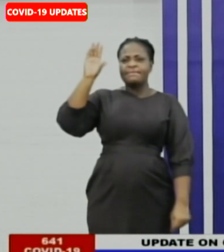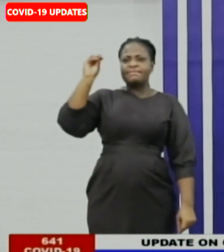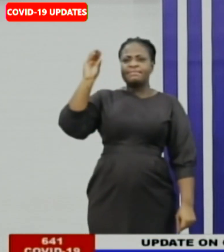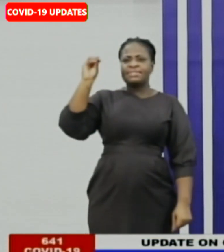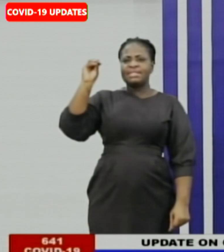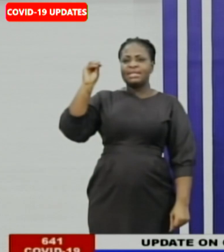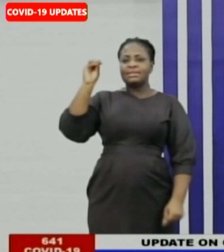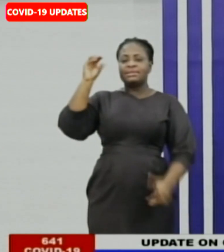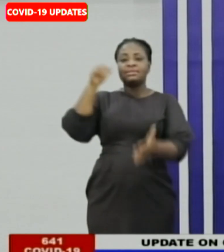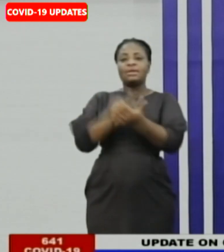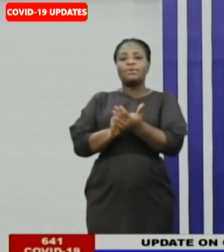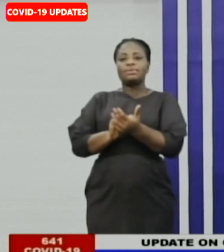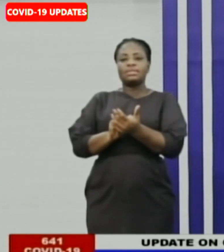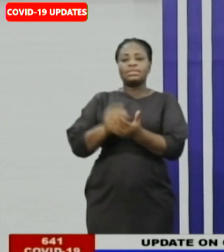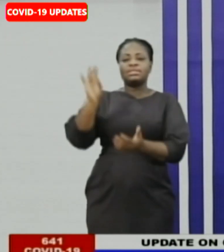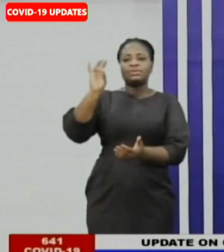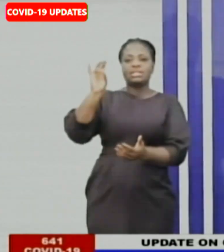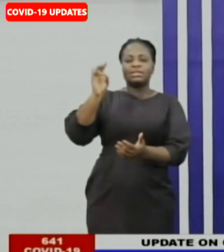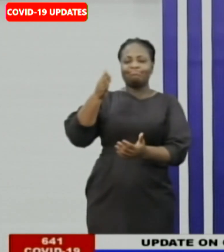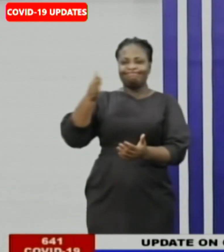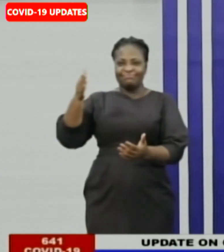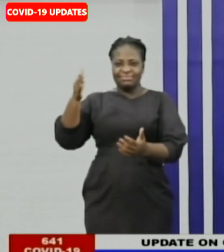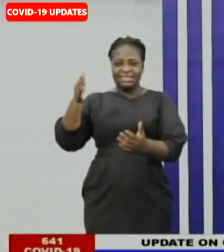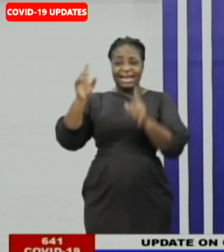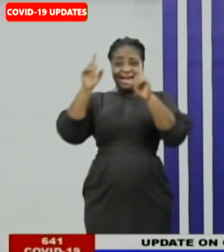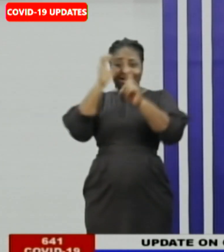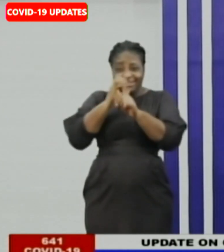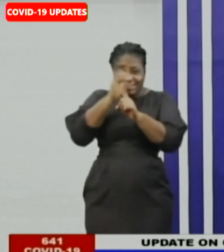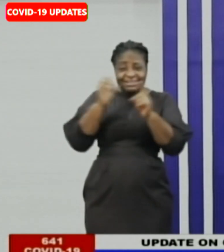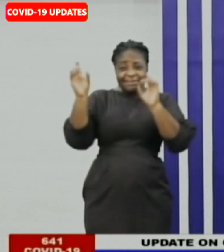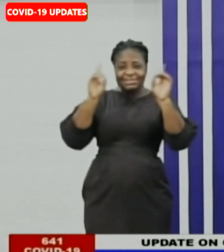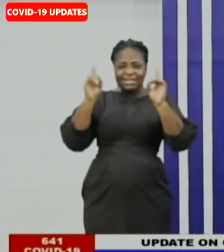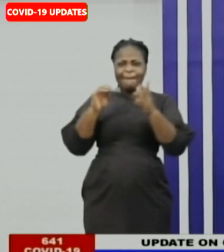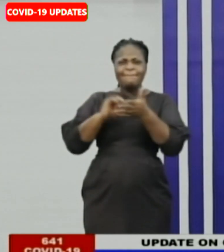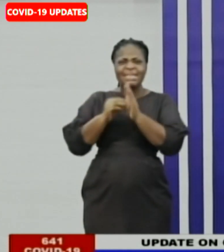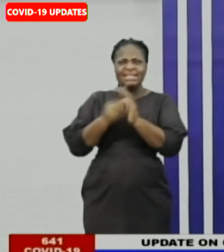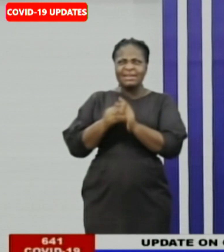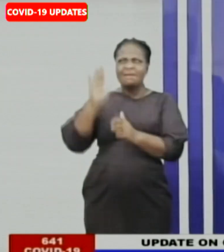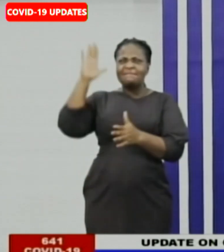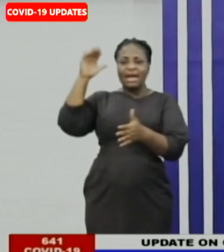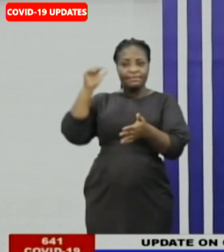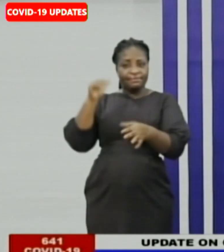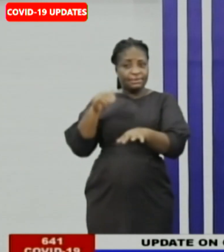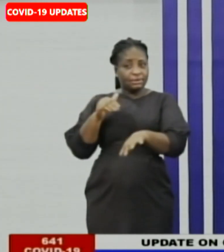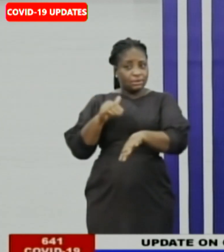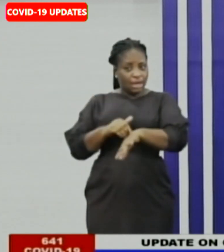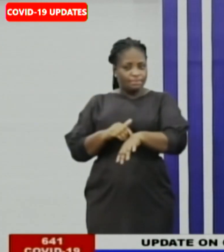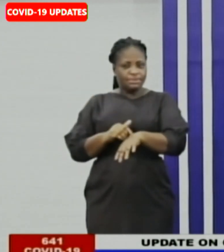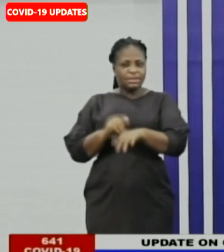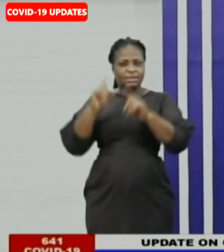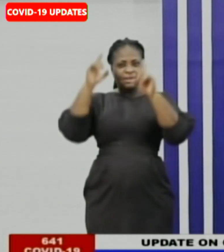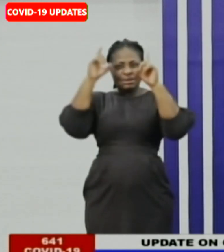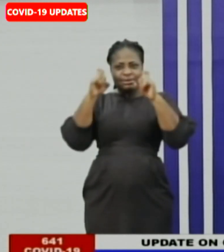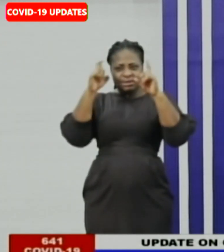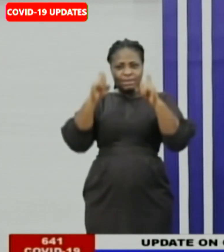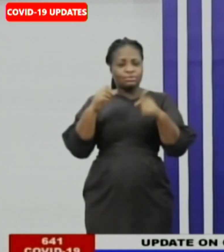50,719 tests that have been conducted so far. That is almost 5 times, or about 5 times, the target of tests that we set